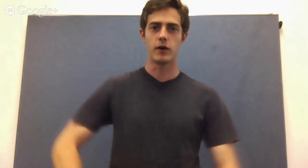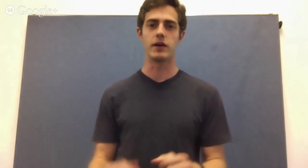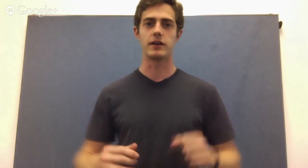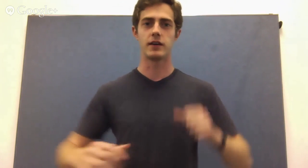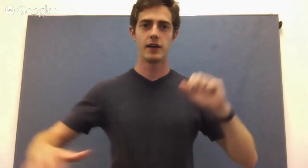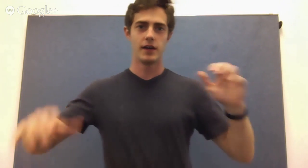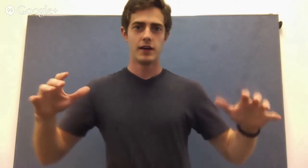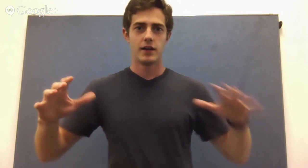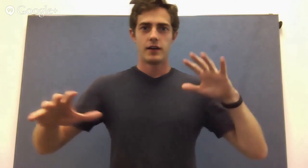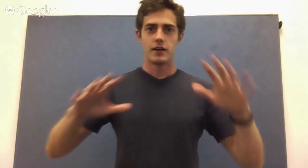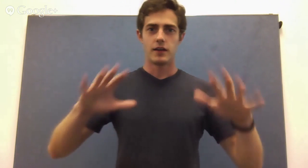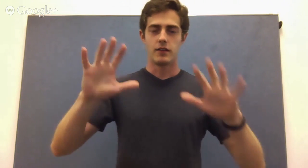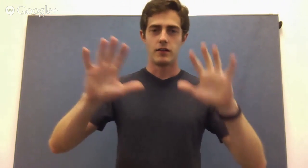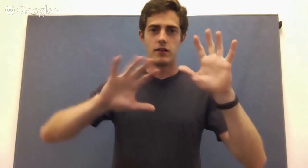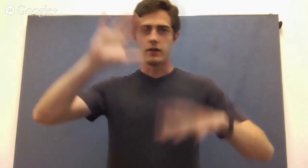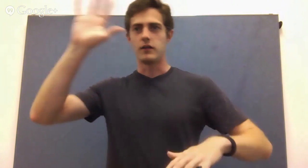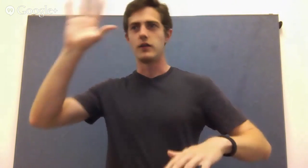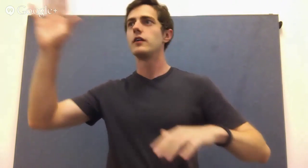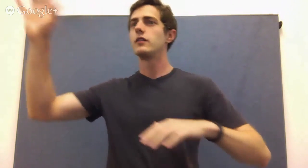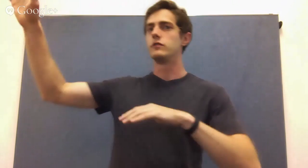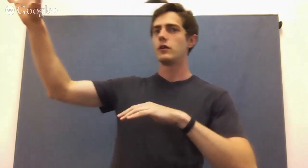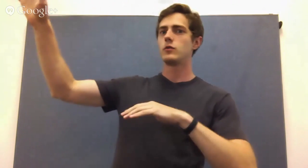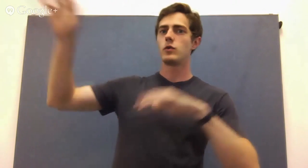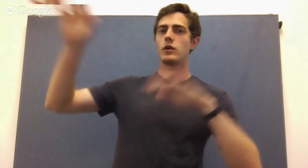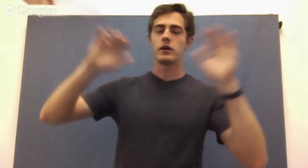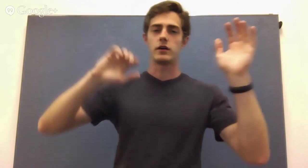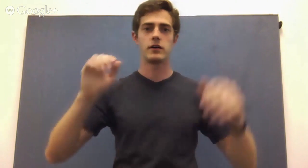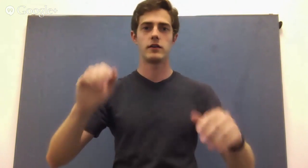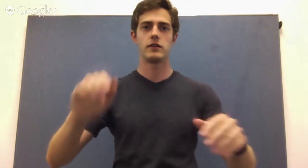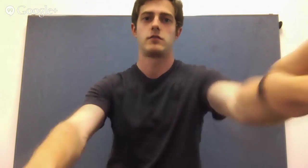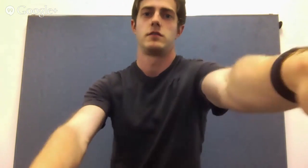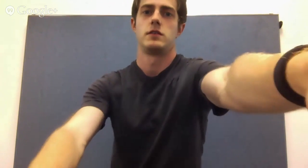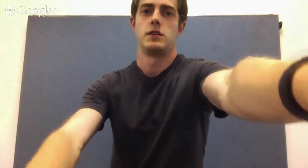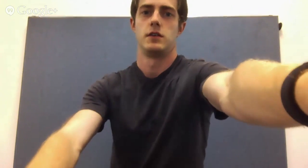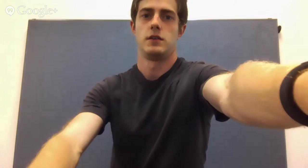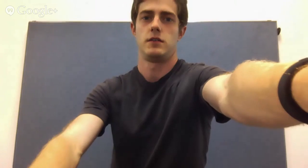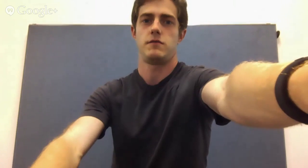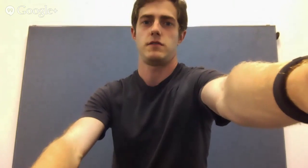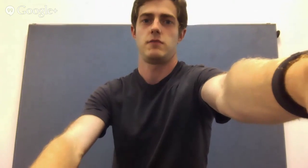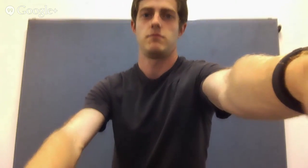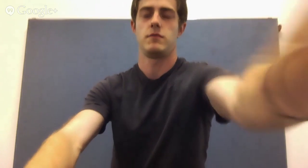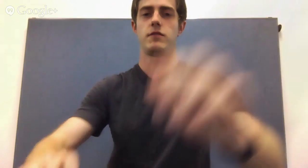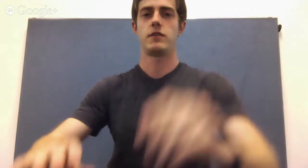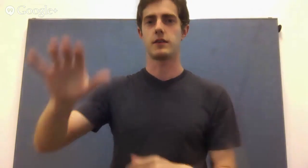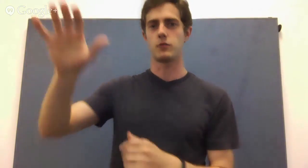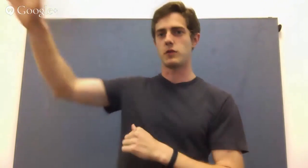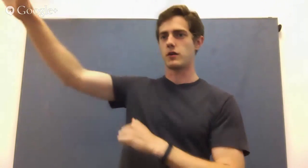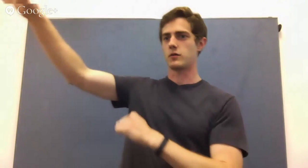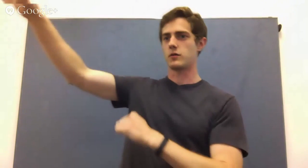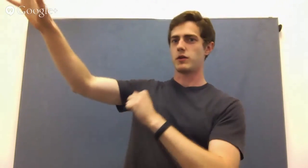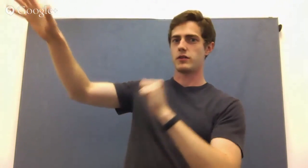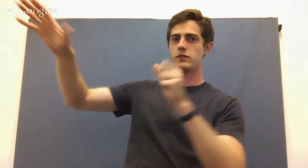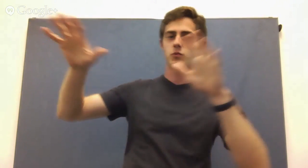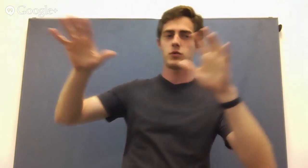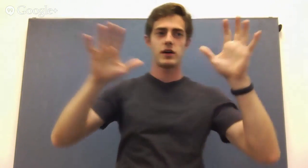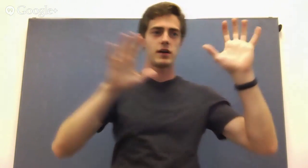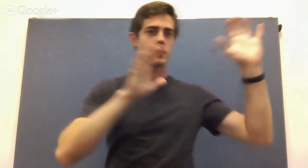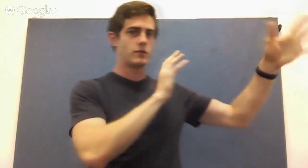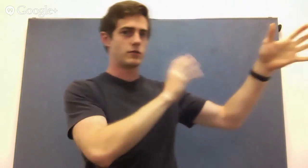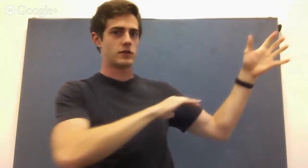like in the zone where if I like reach my arms about this way and do stuff over